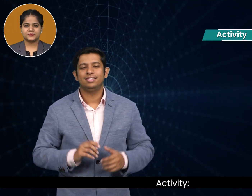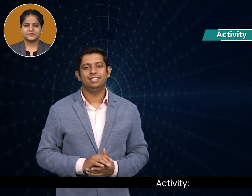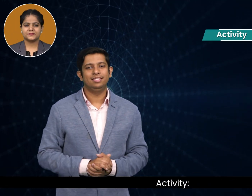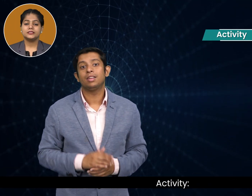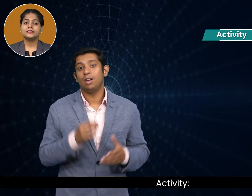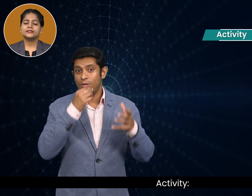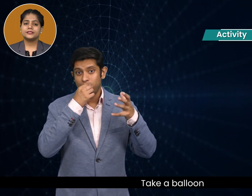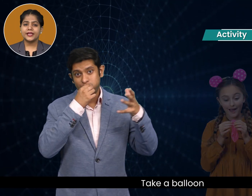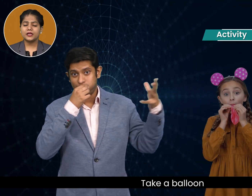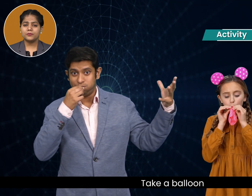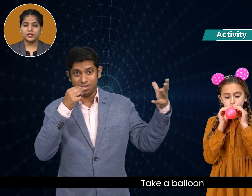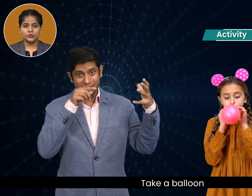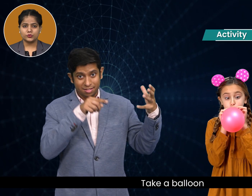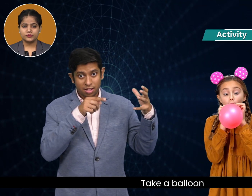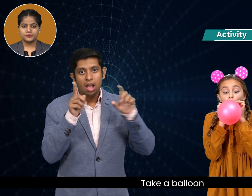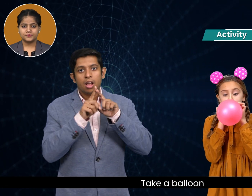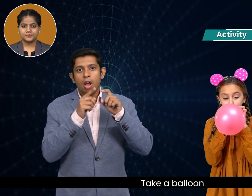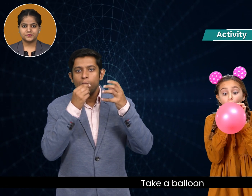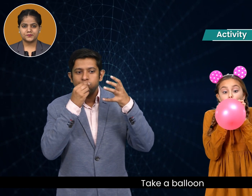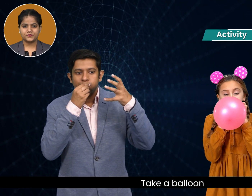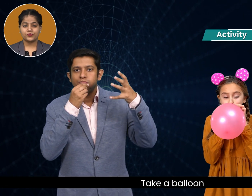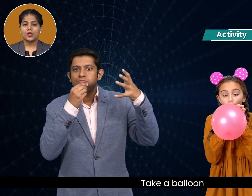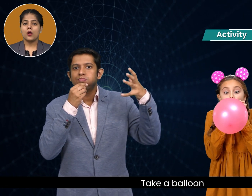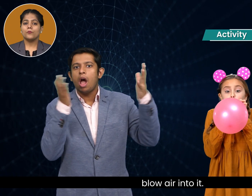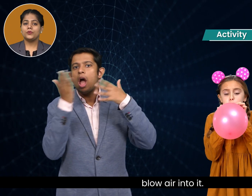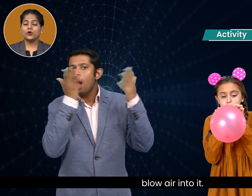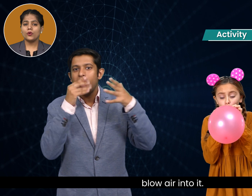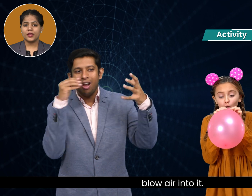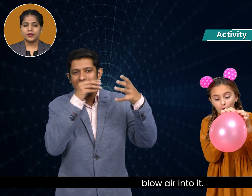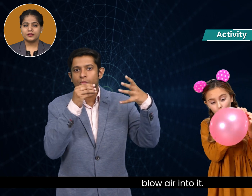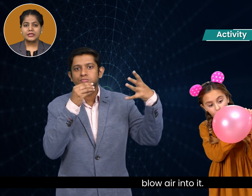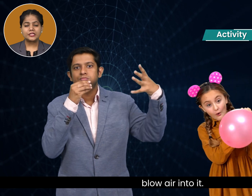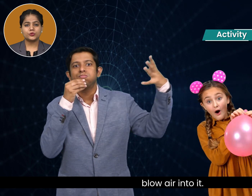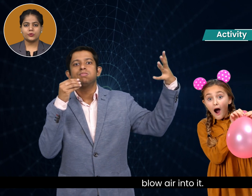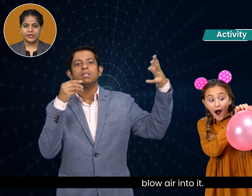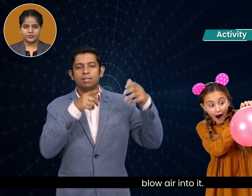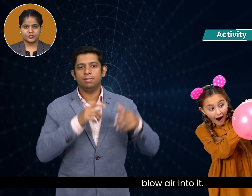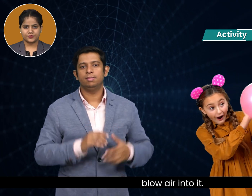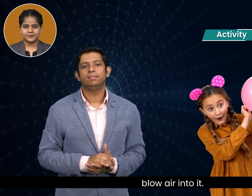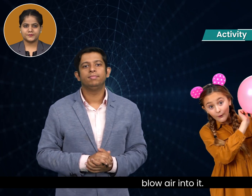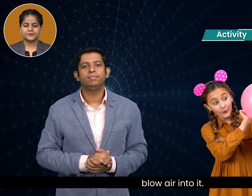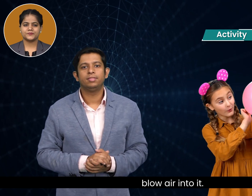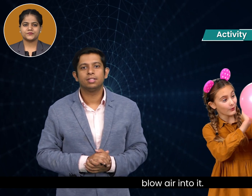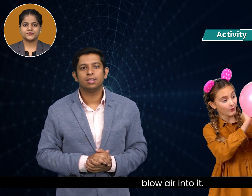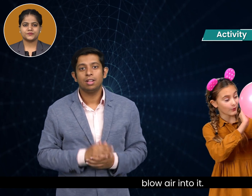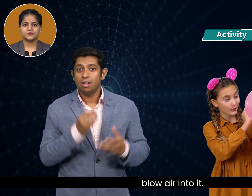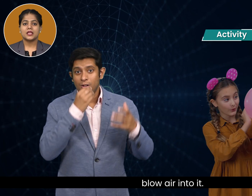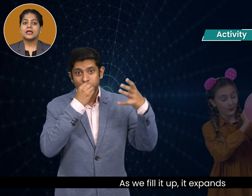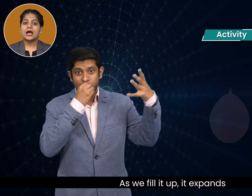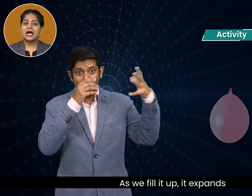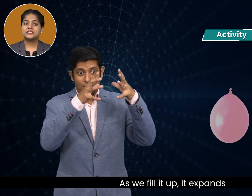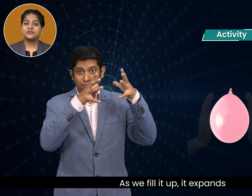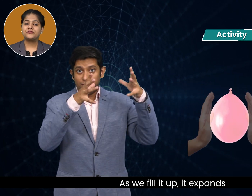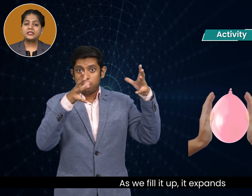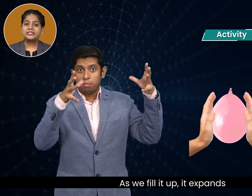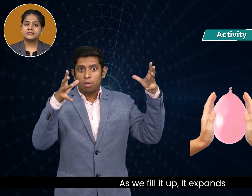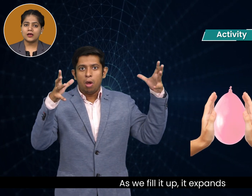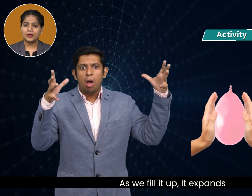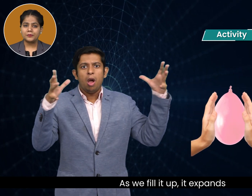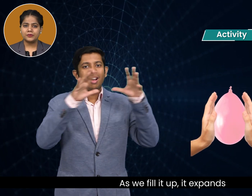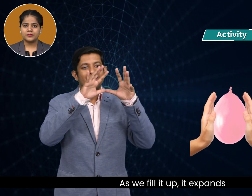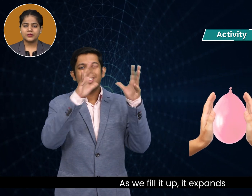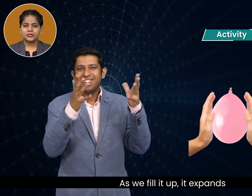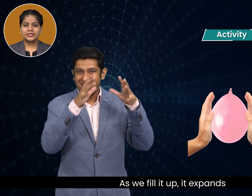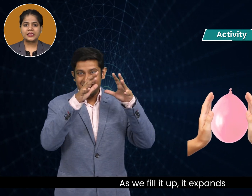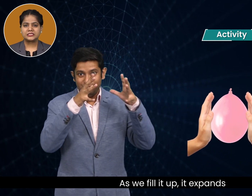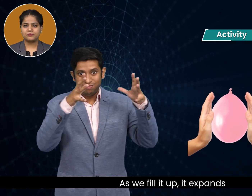Activity: take a balloon, blow air into it. As we fill it